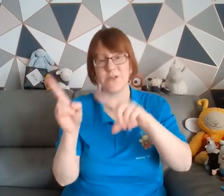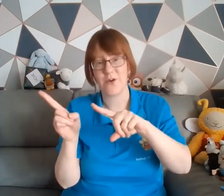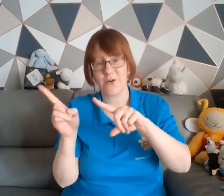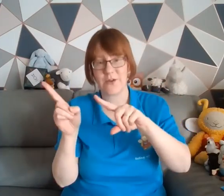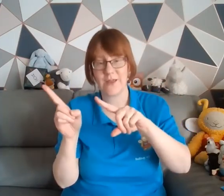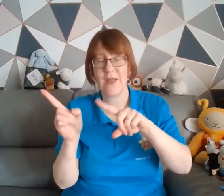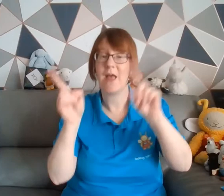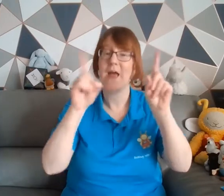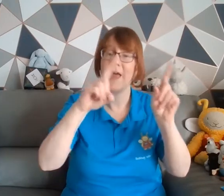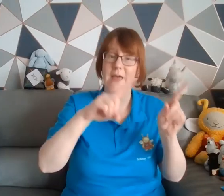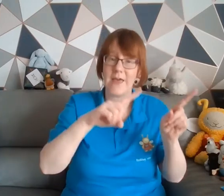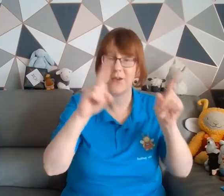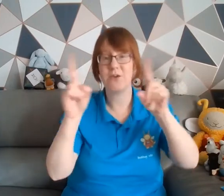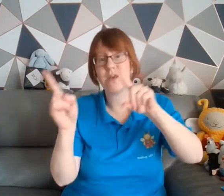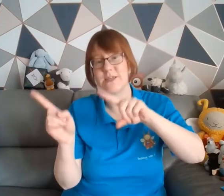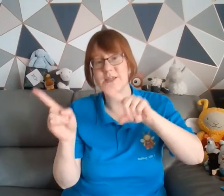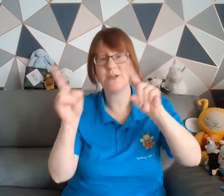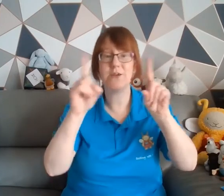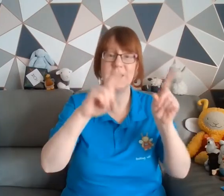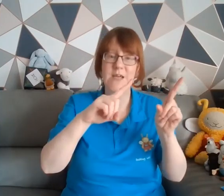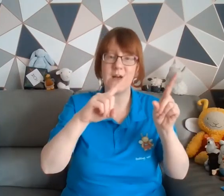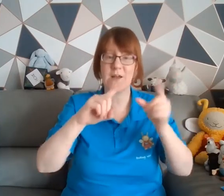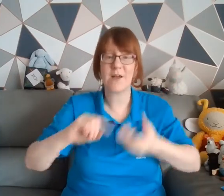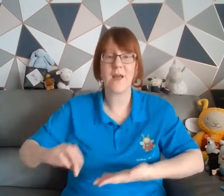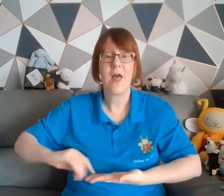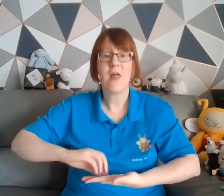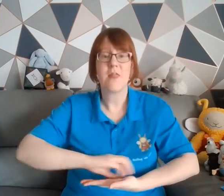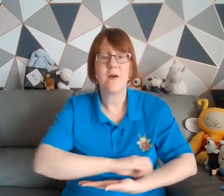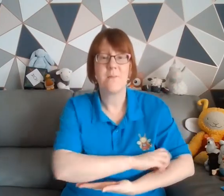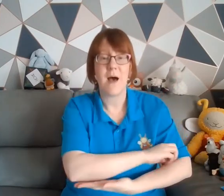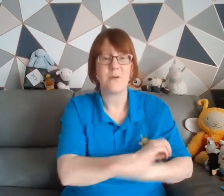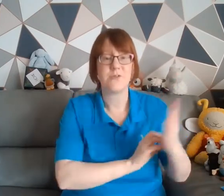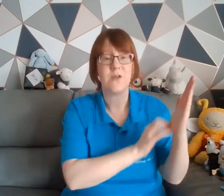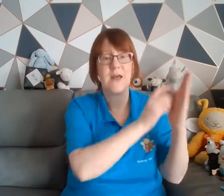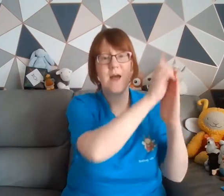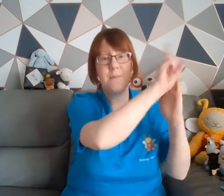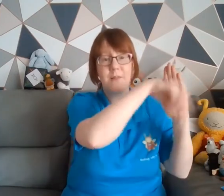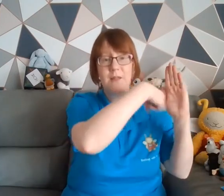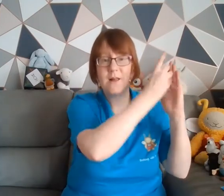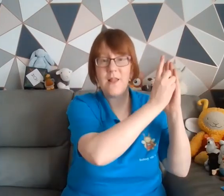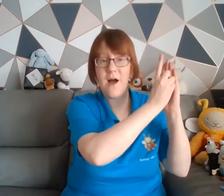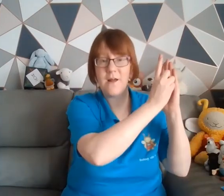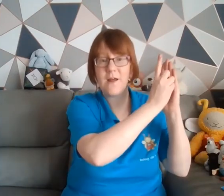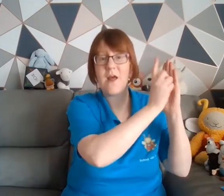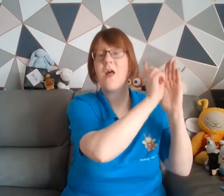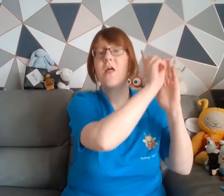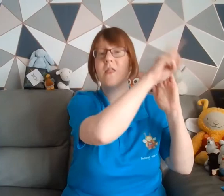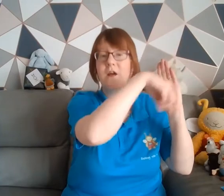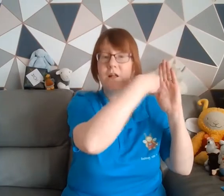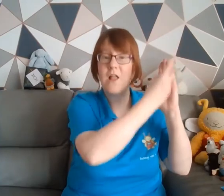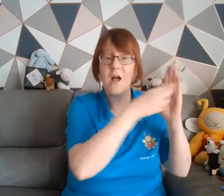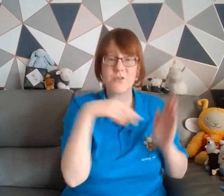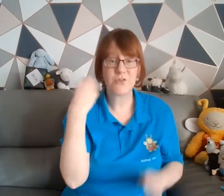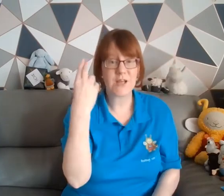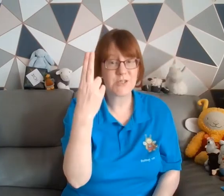tock. Hickory dickory dock, the mouse ran up the clock. The clock struck